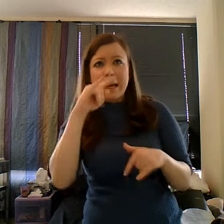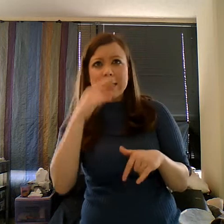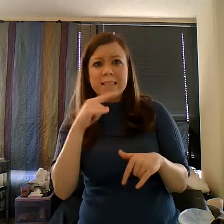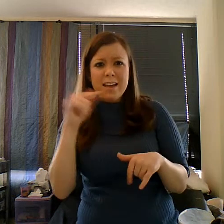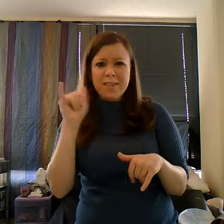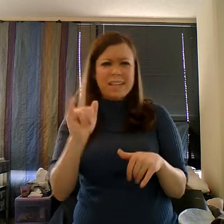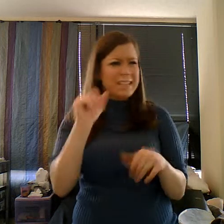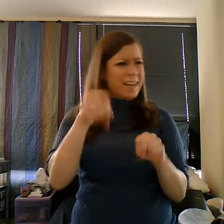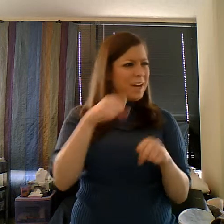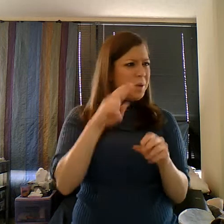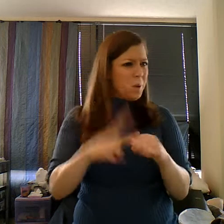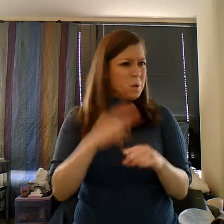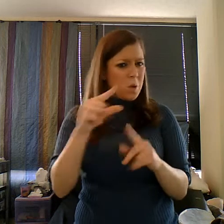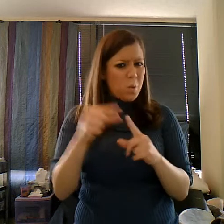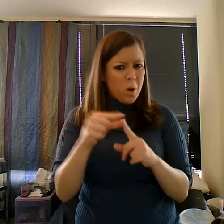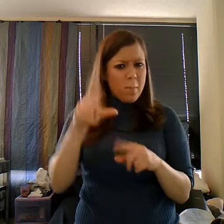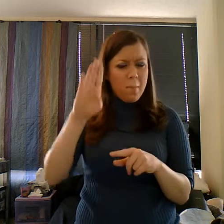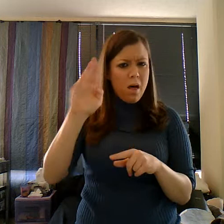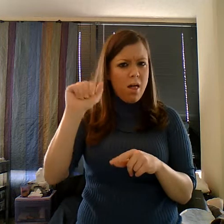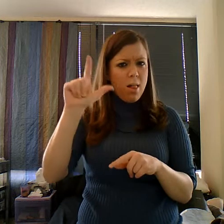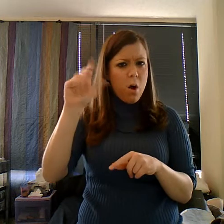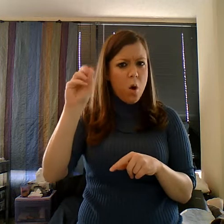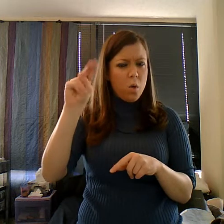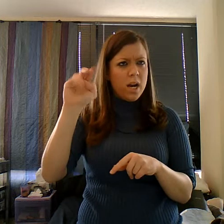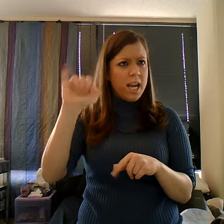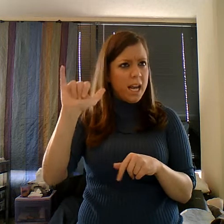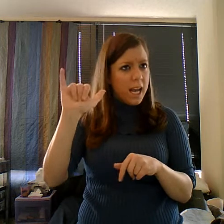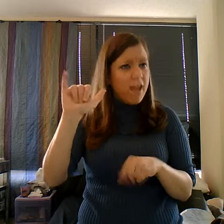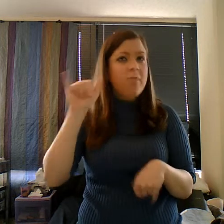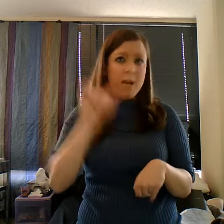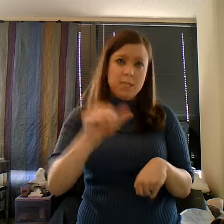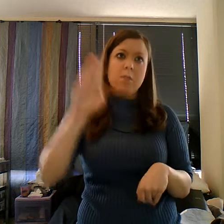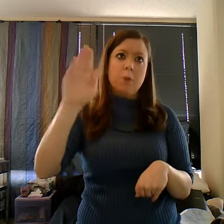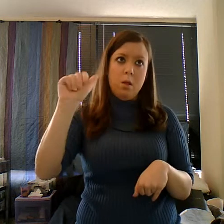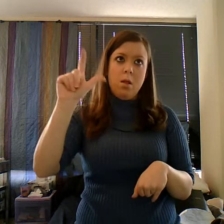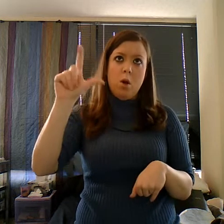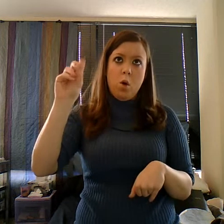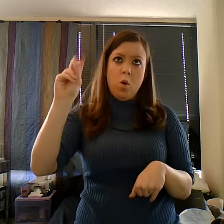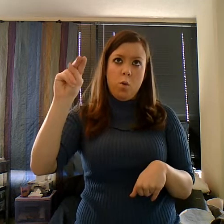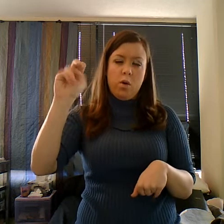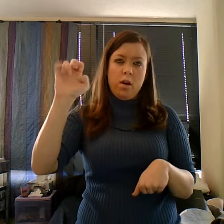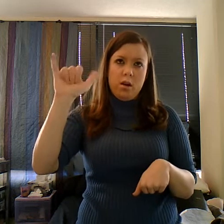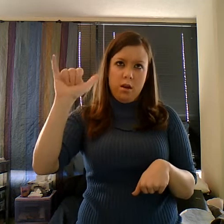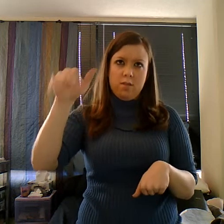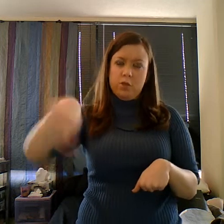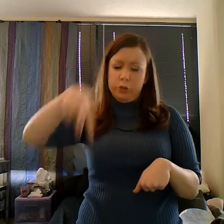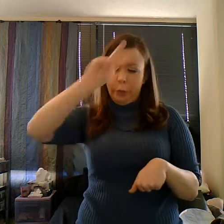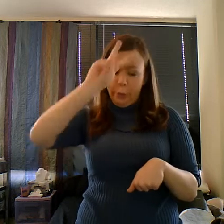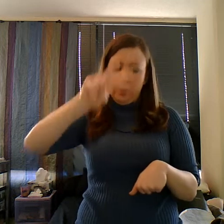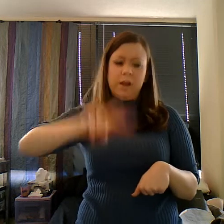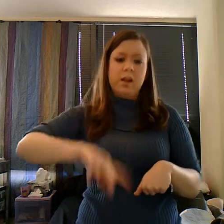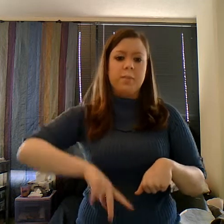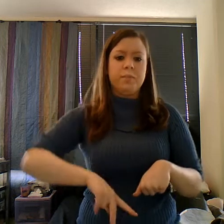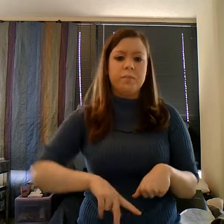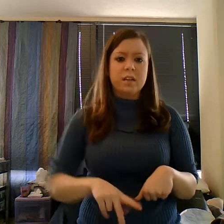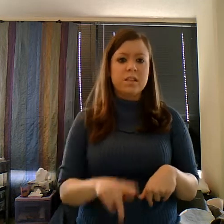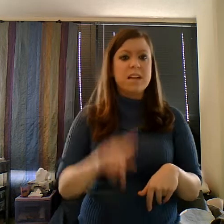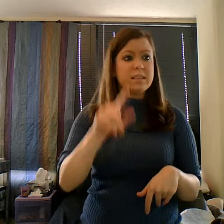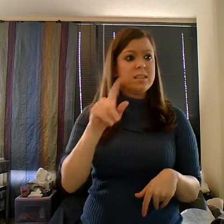Folk tales were meant for everybody, kind of the way television is meant for everybody. But just as in the case is for television, there were